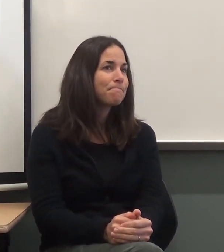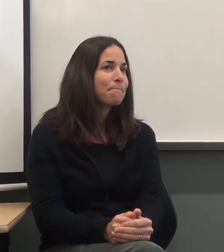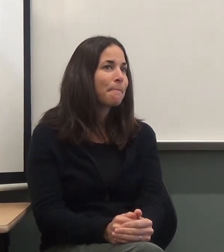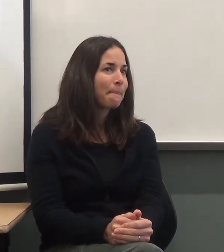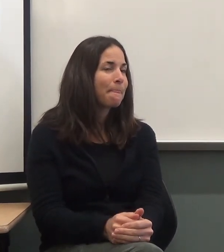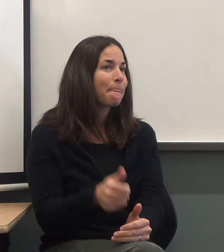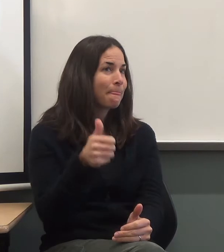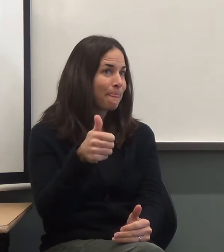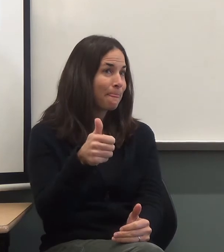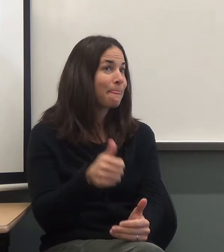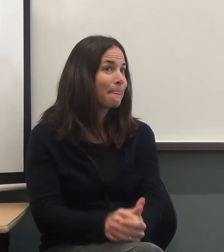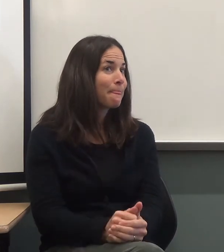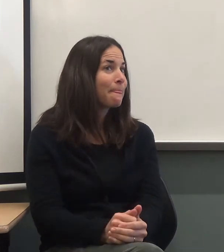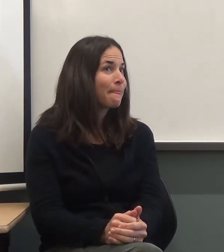Okay.